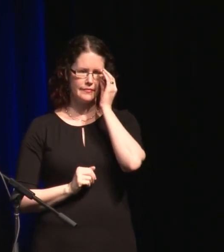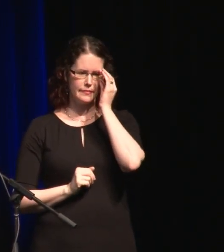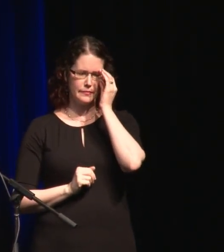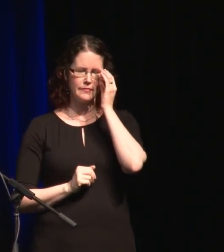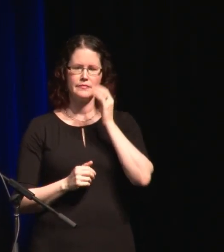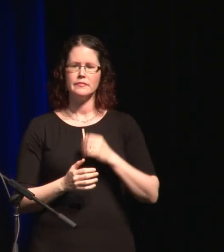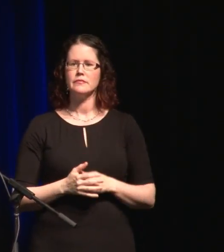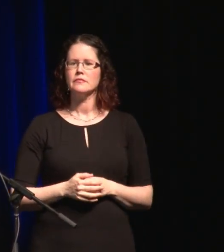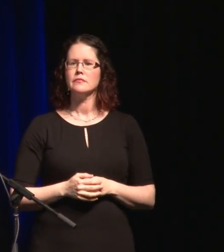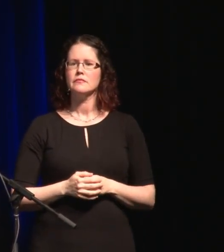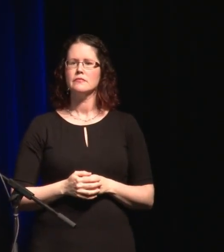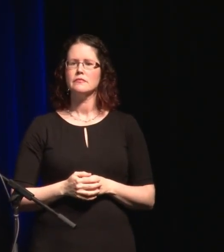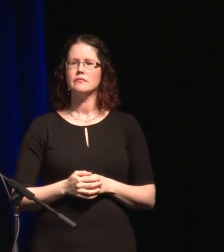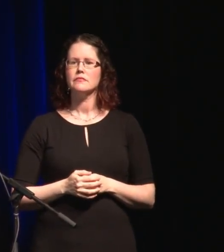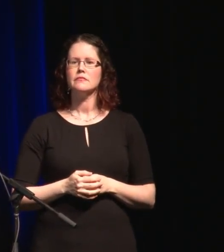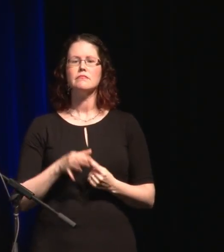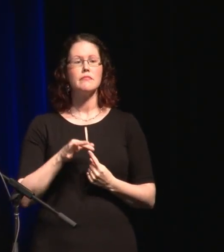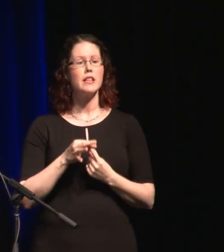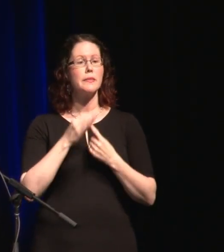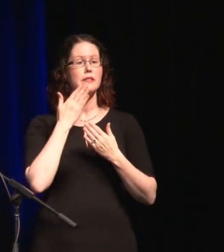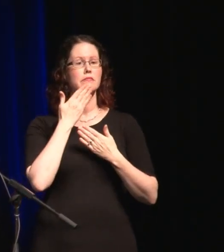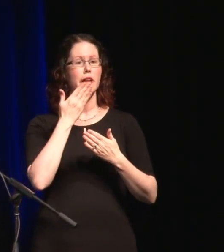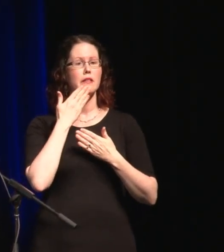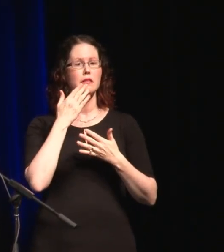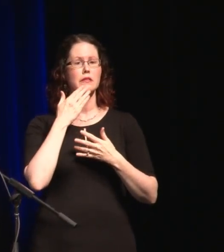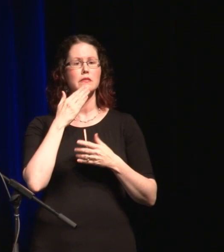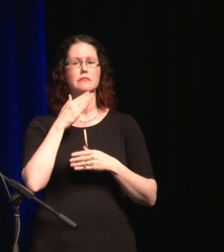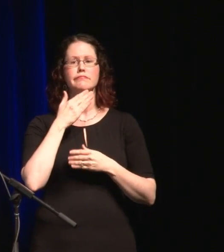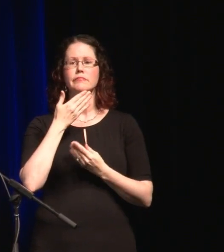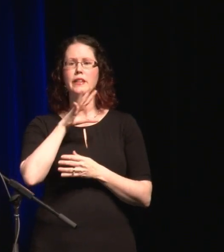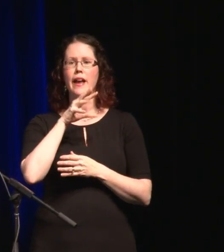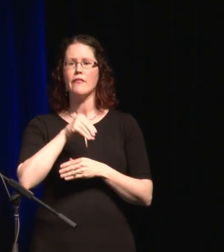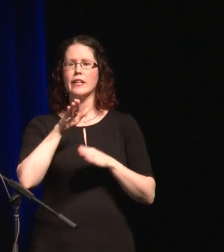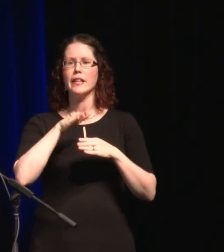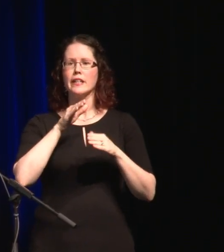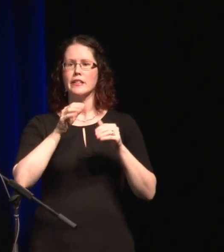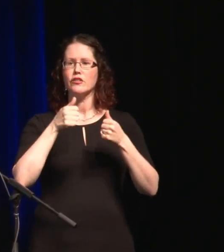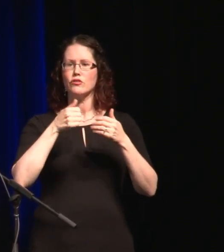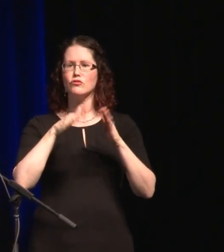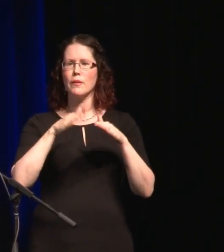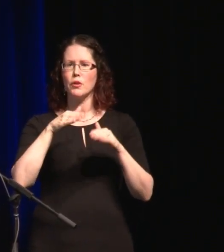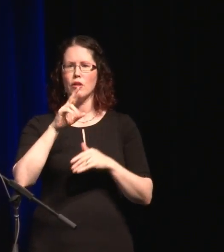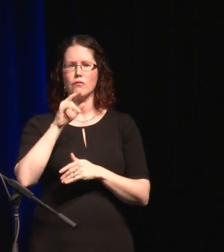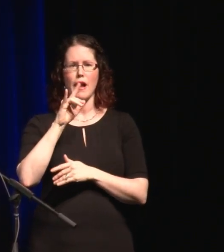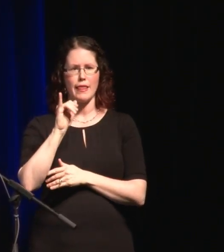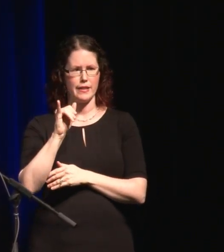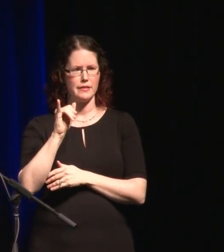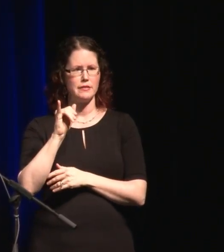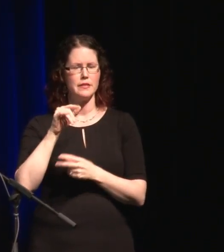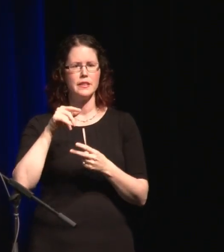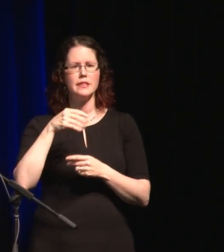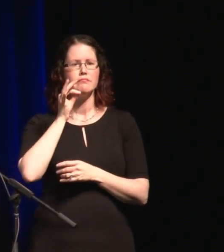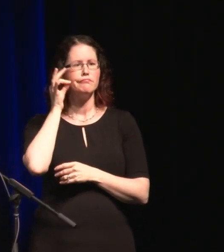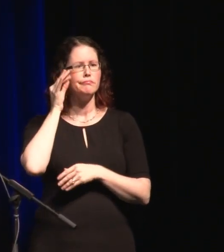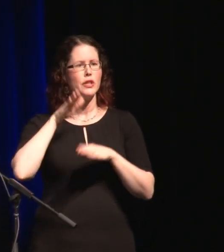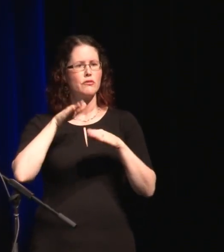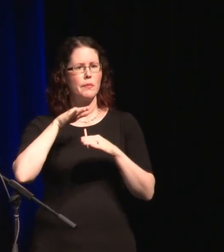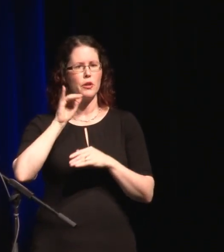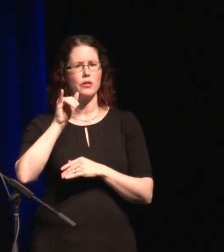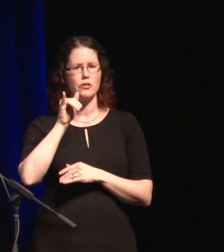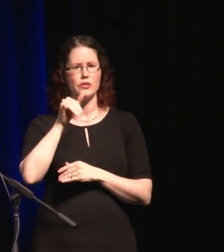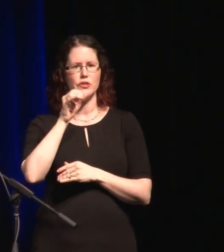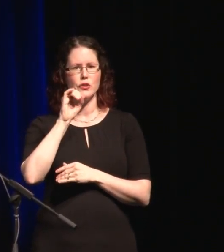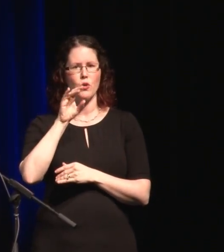I would also like to extend special thanks to African-Canadian drummer Riley Holohan, Mi'kmaq drummer Joel